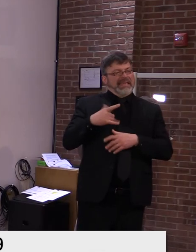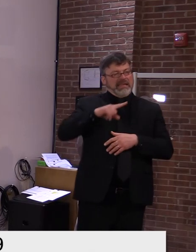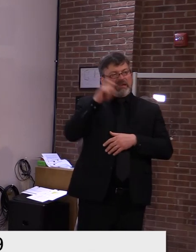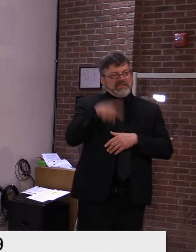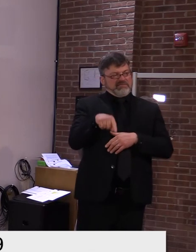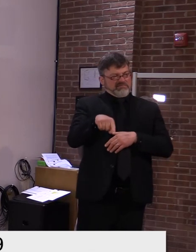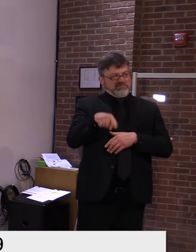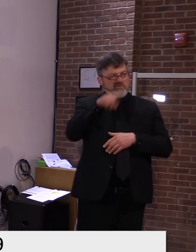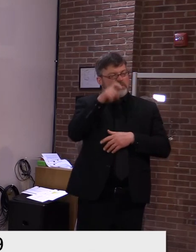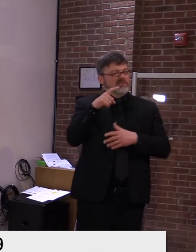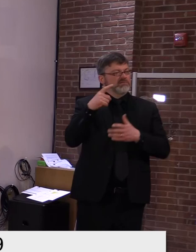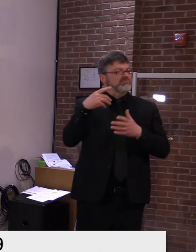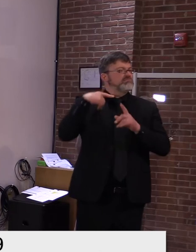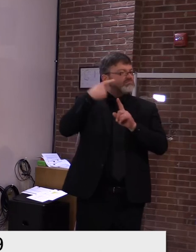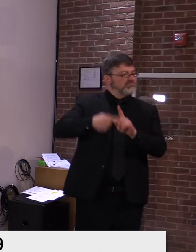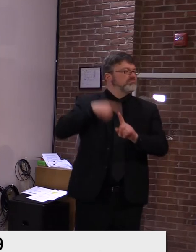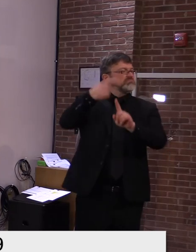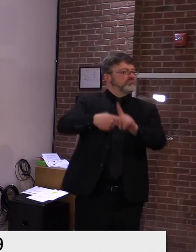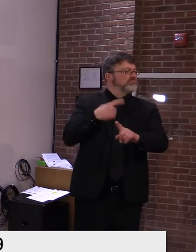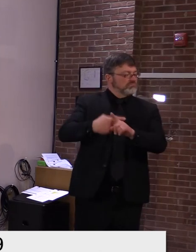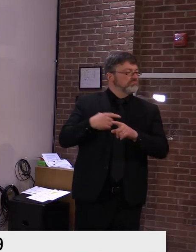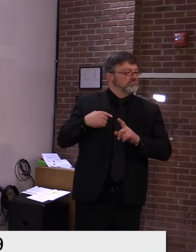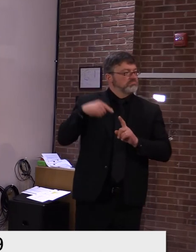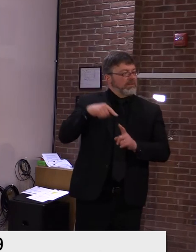of research on